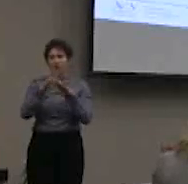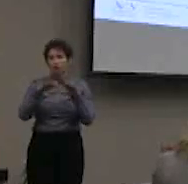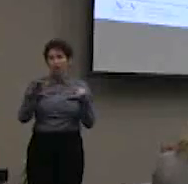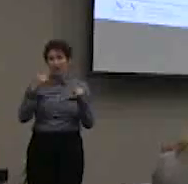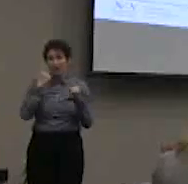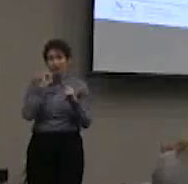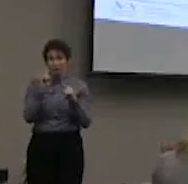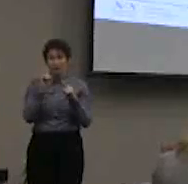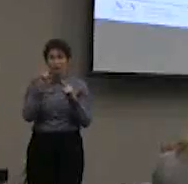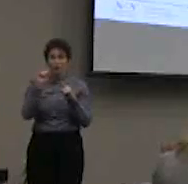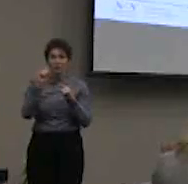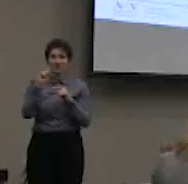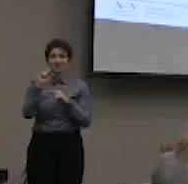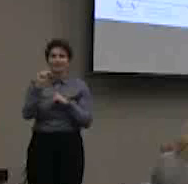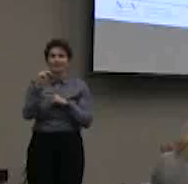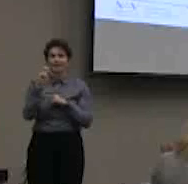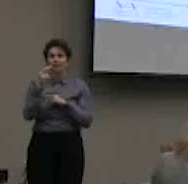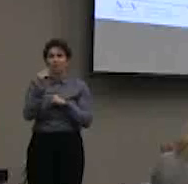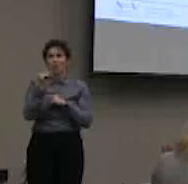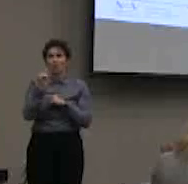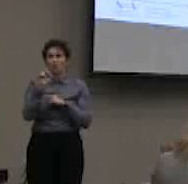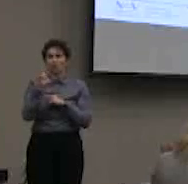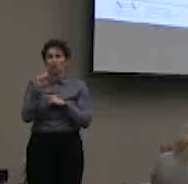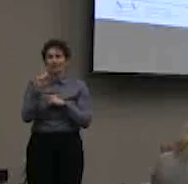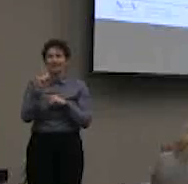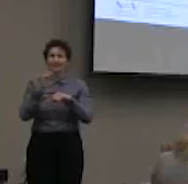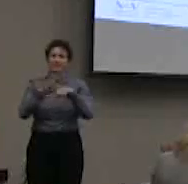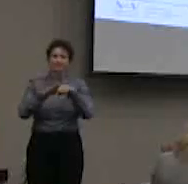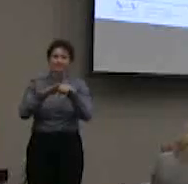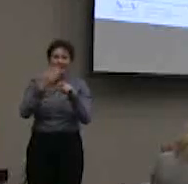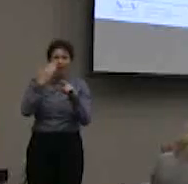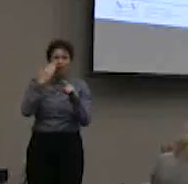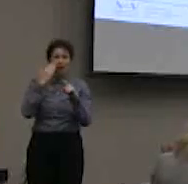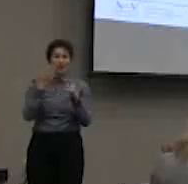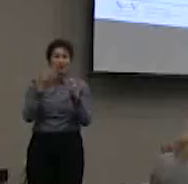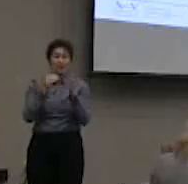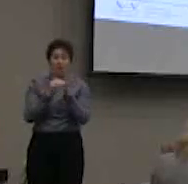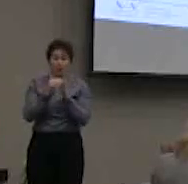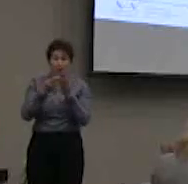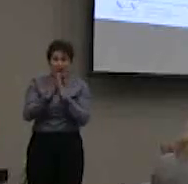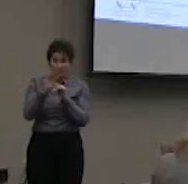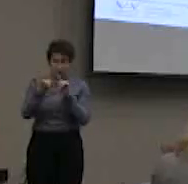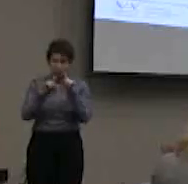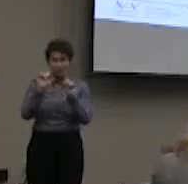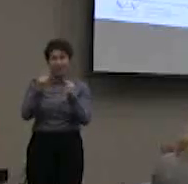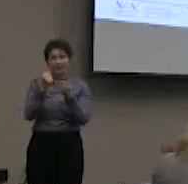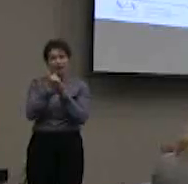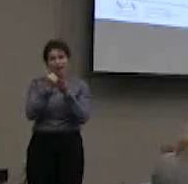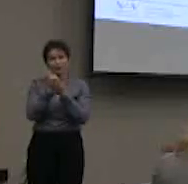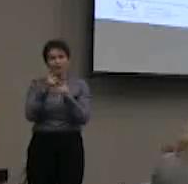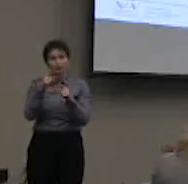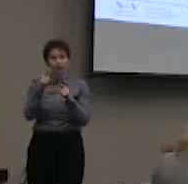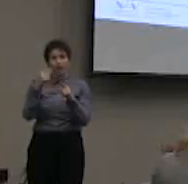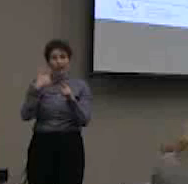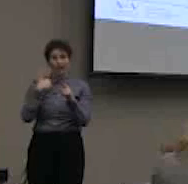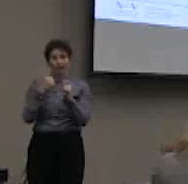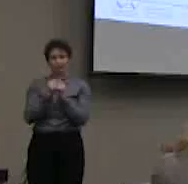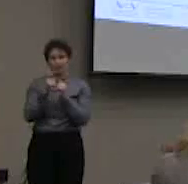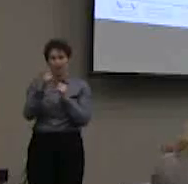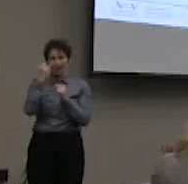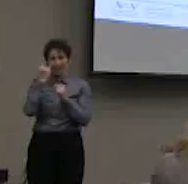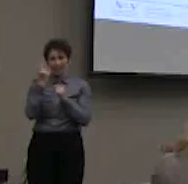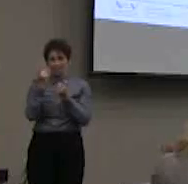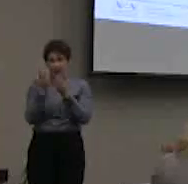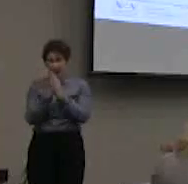asked questions is, well, can be really helpful to have in your back pocket. If somebody gets asked a question that comes